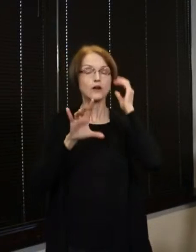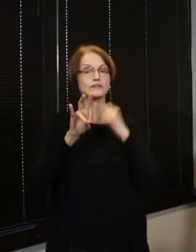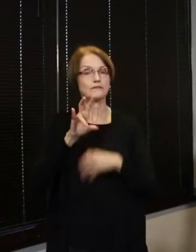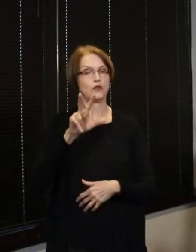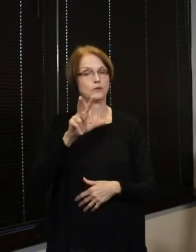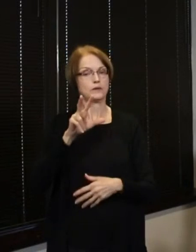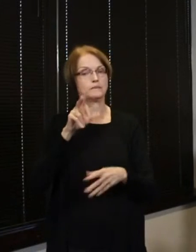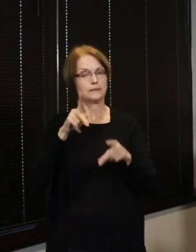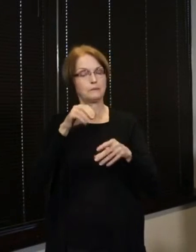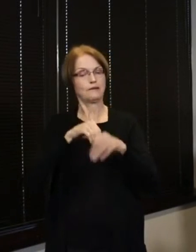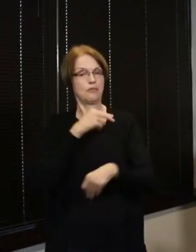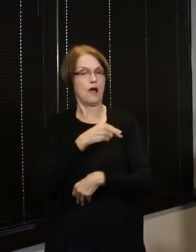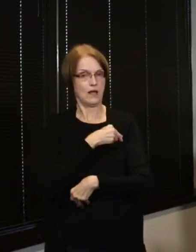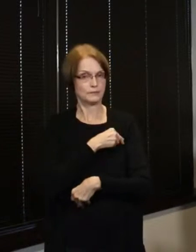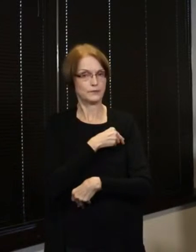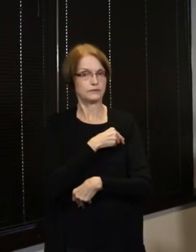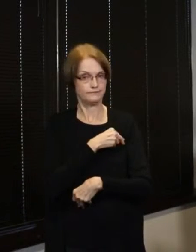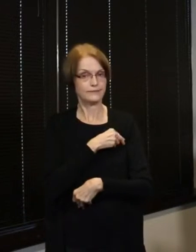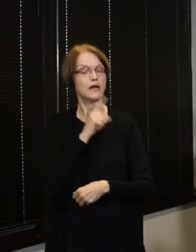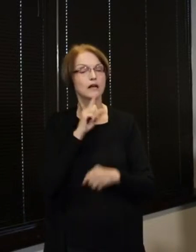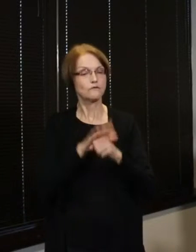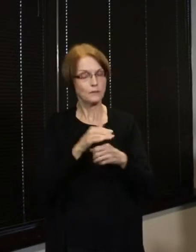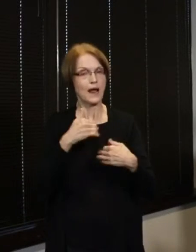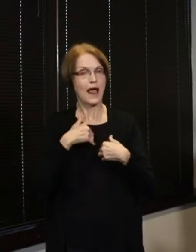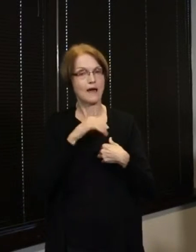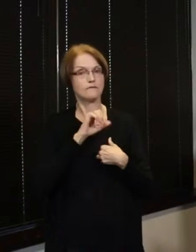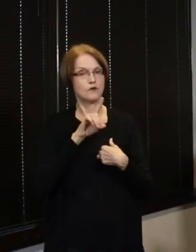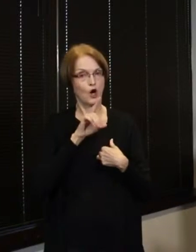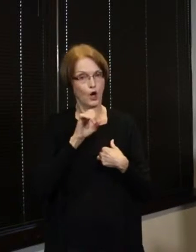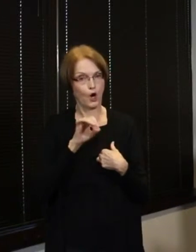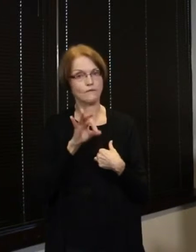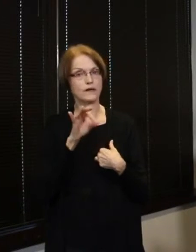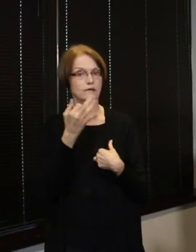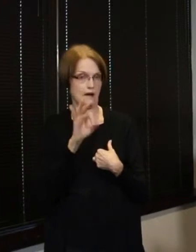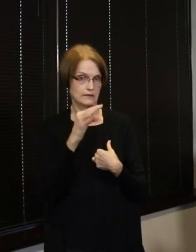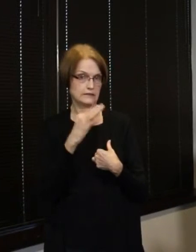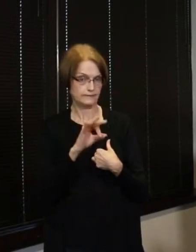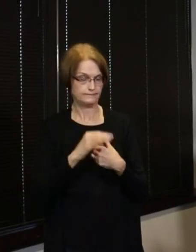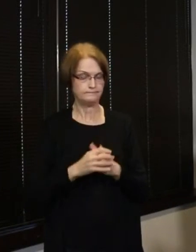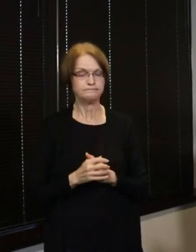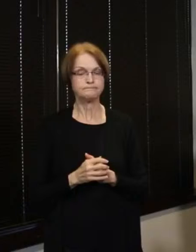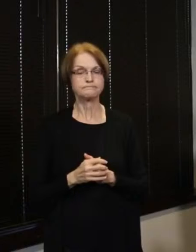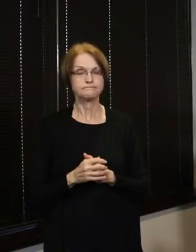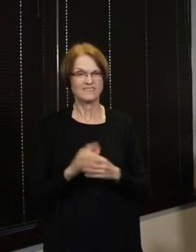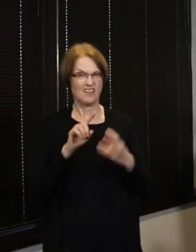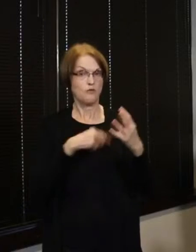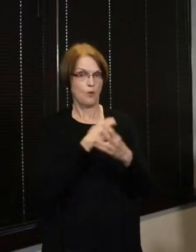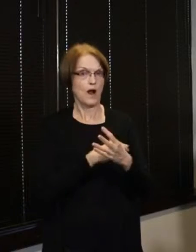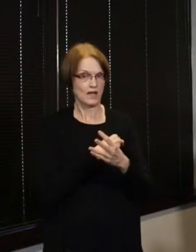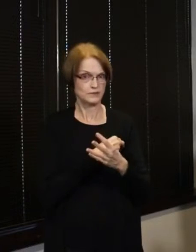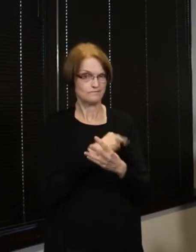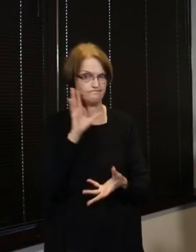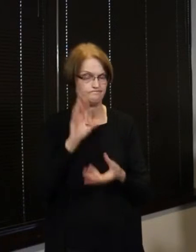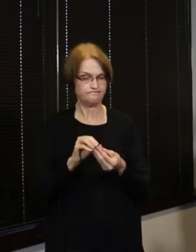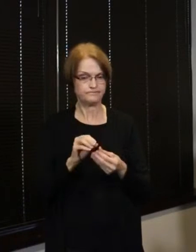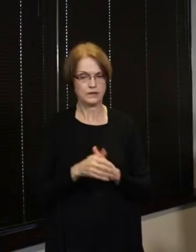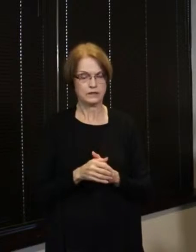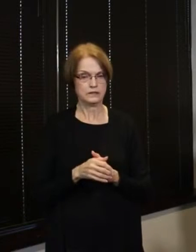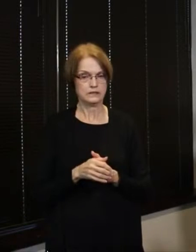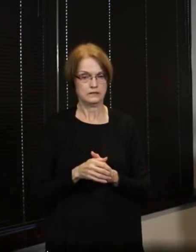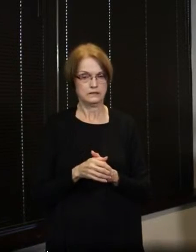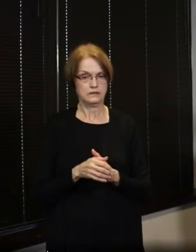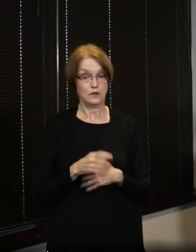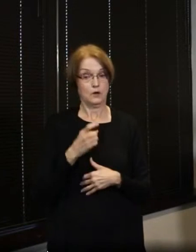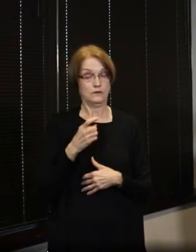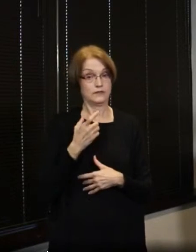patients hospitalized with confirmed COVID-19 in our task force hospitals. Now, this is a little bit up from where we've